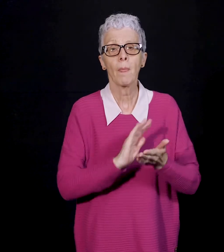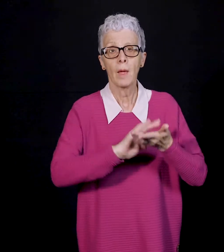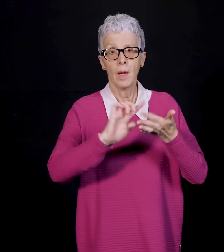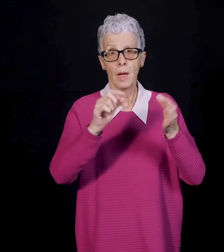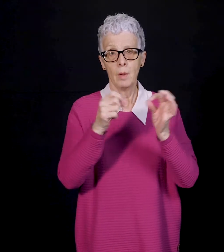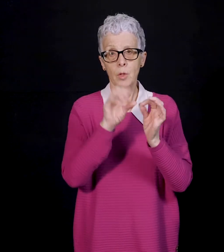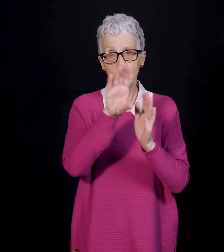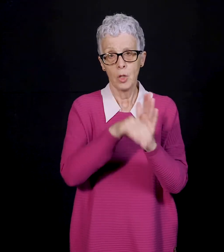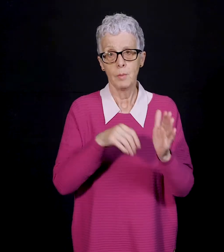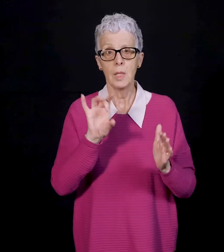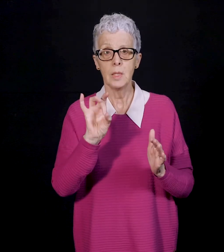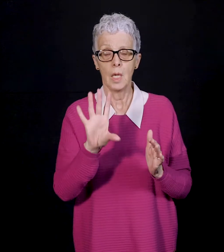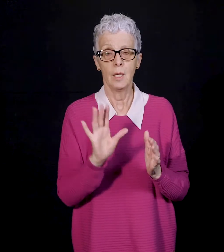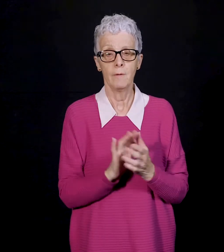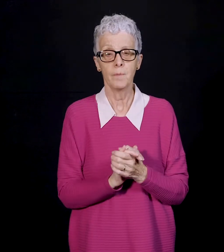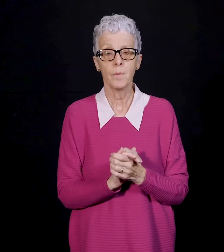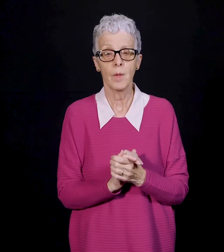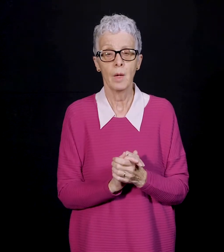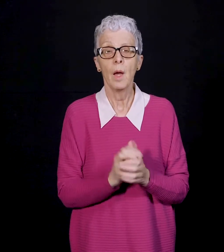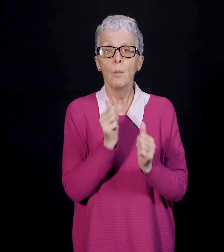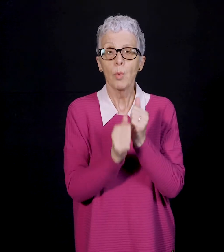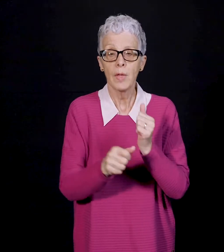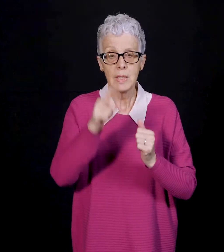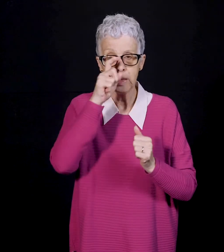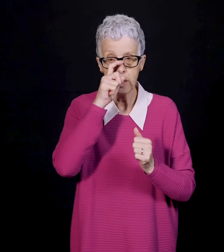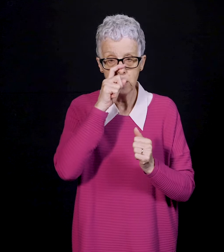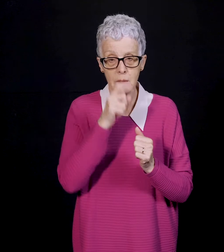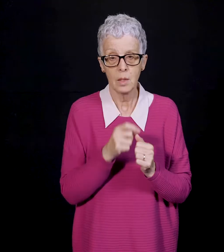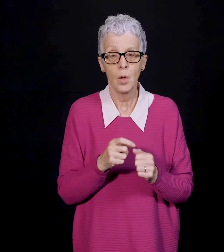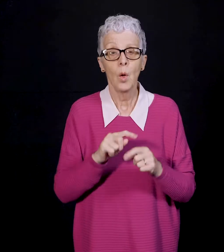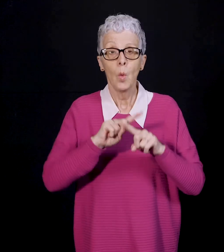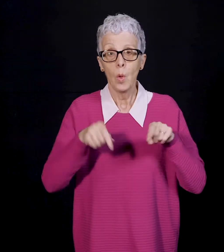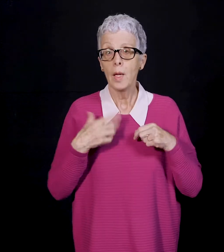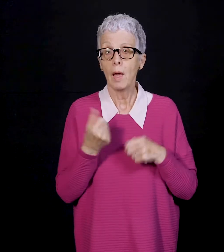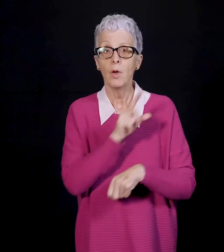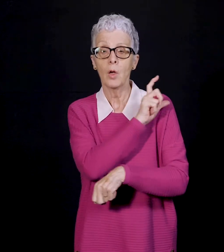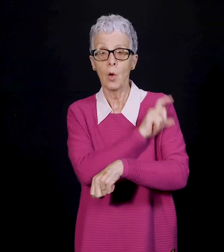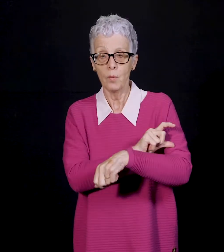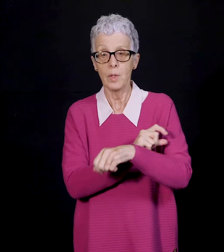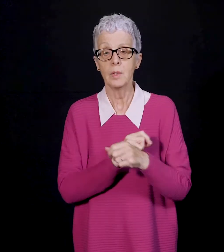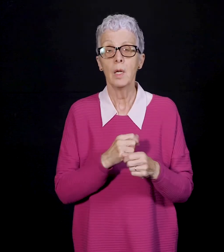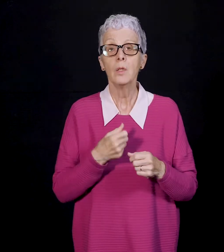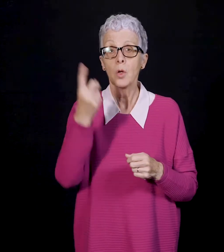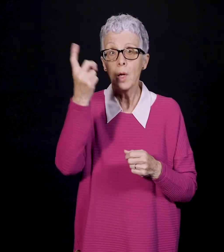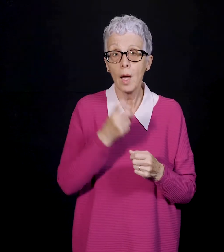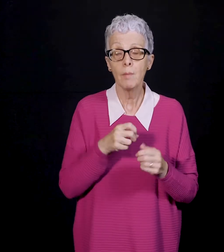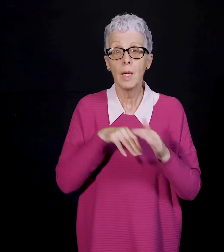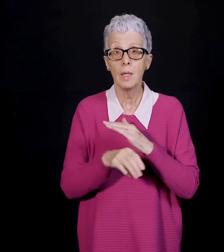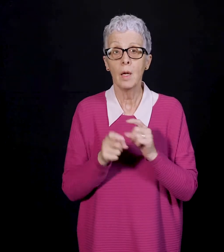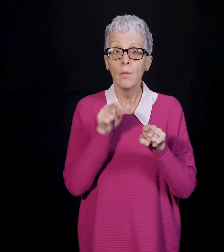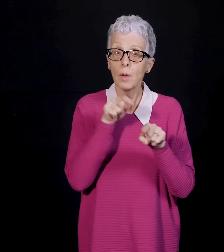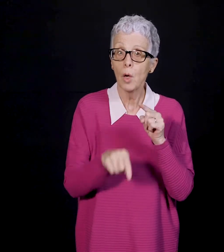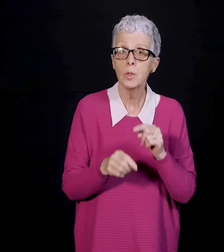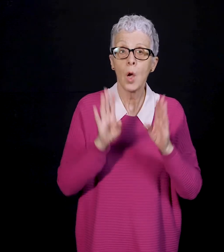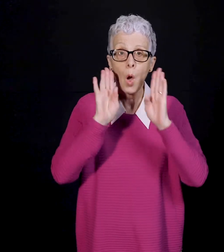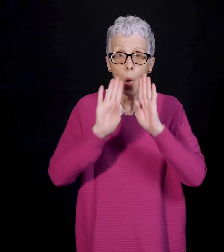chapter 10, it says, "Therefore, brothers and sisters, since we have confidence to enter the most holy place